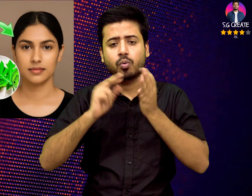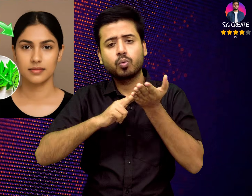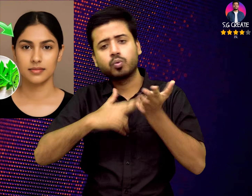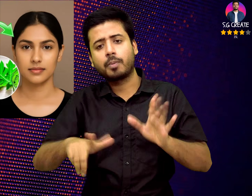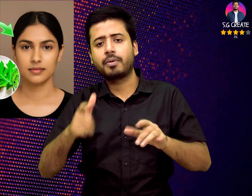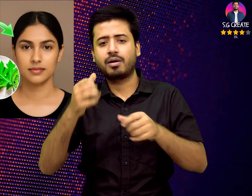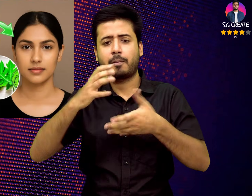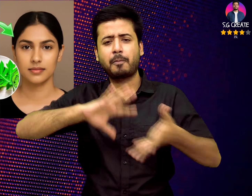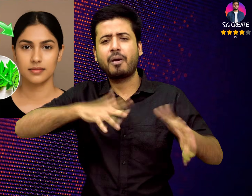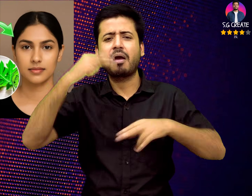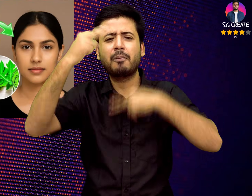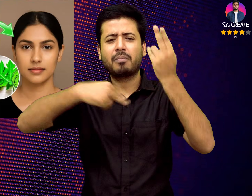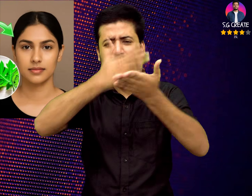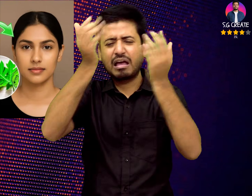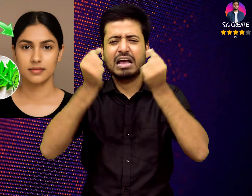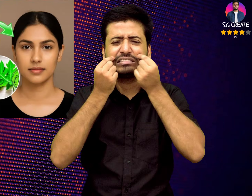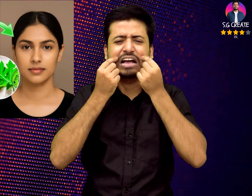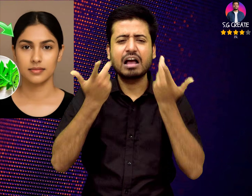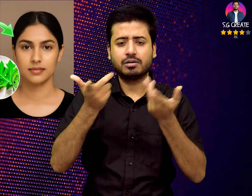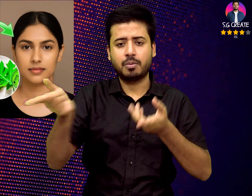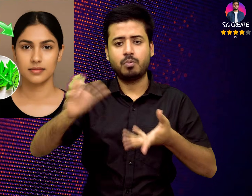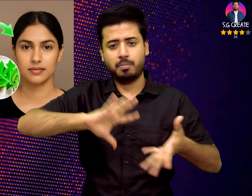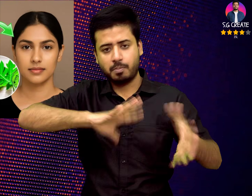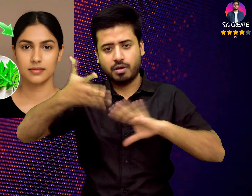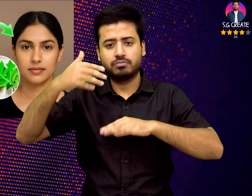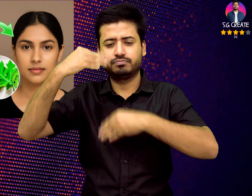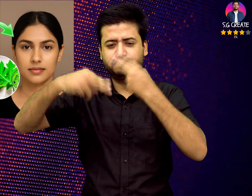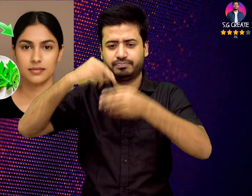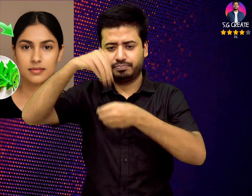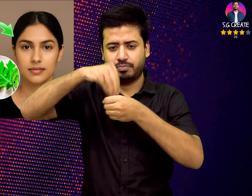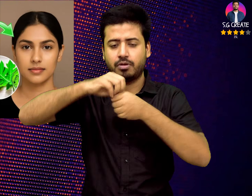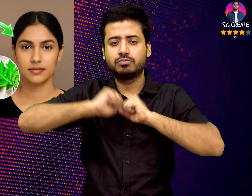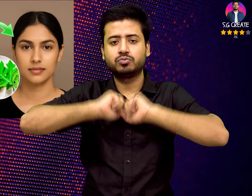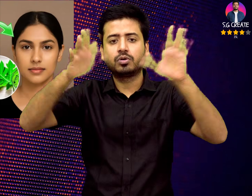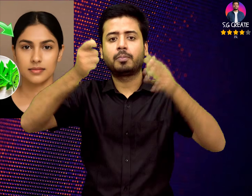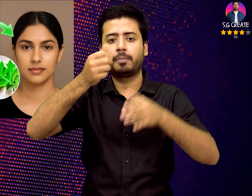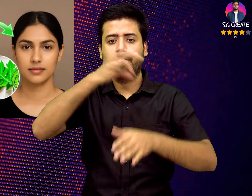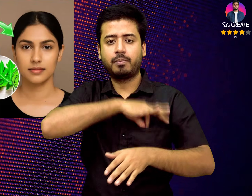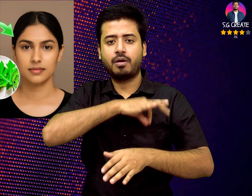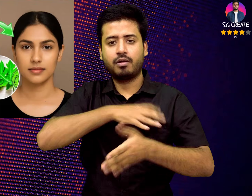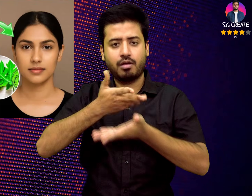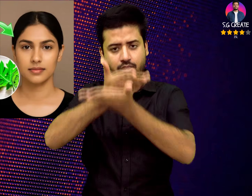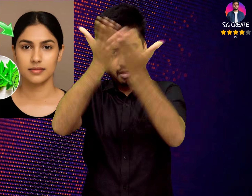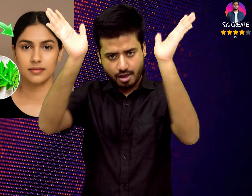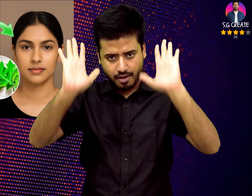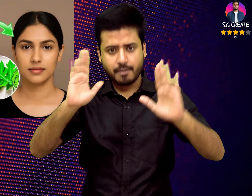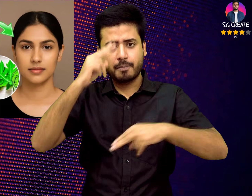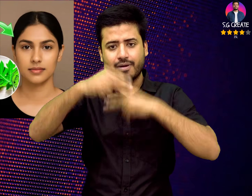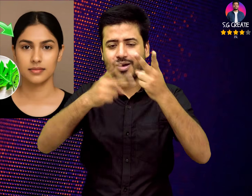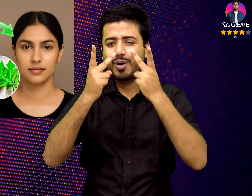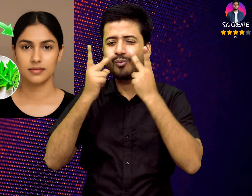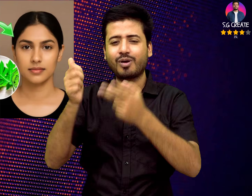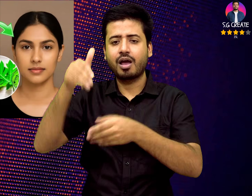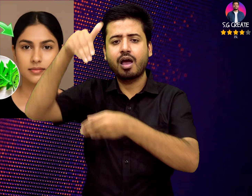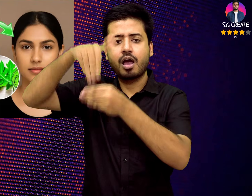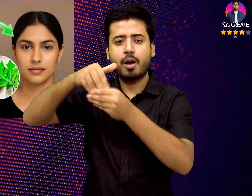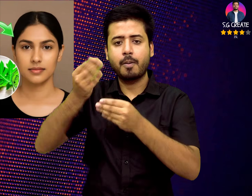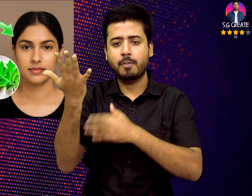cleansing action of Papain thoroughly unclogs blocked pores. Second, the natural alkaloids, specifically